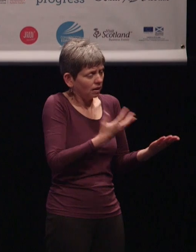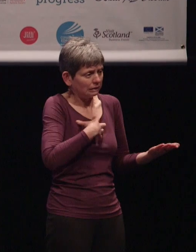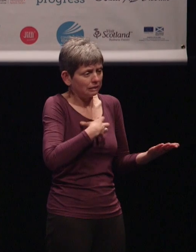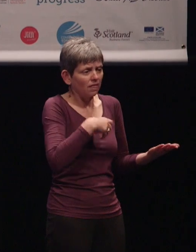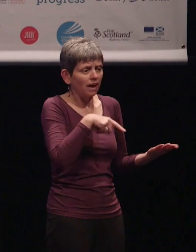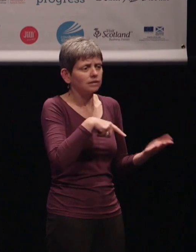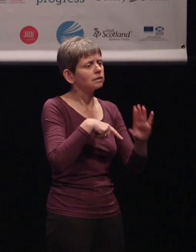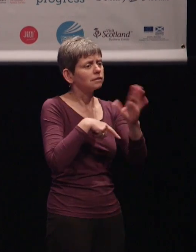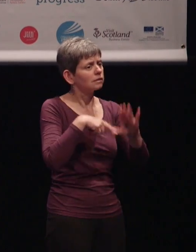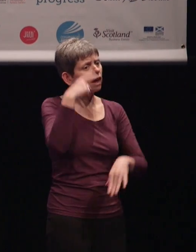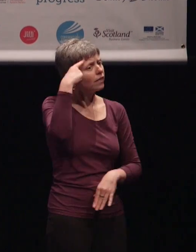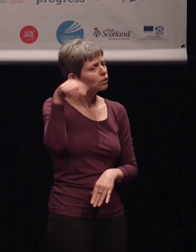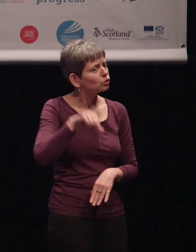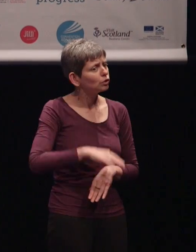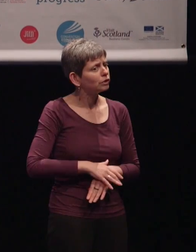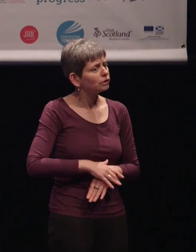of that.